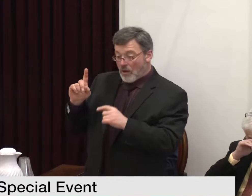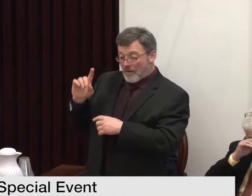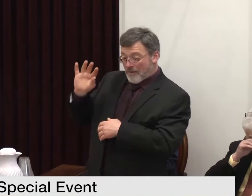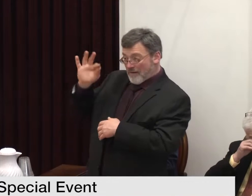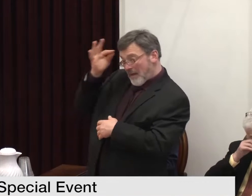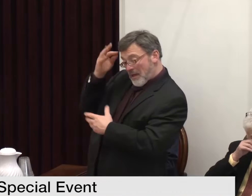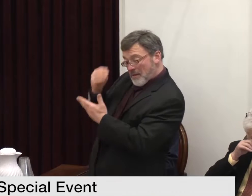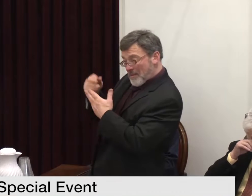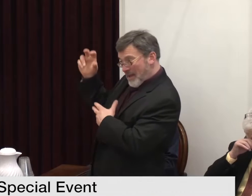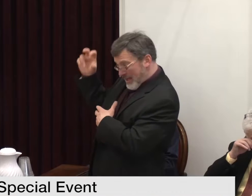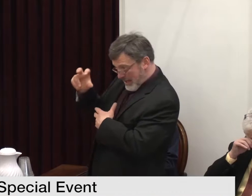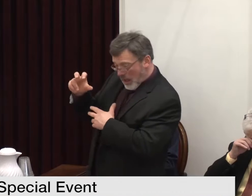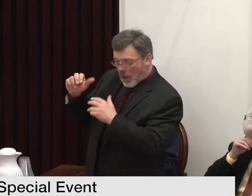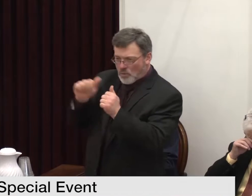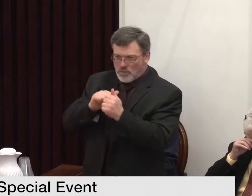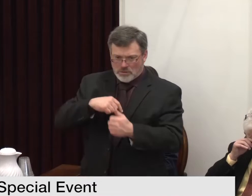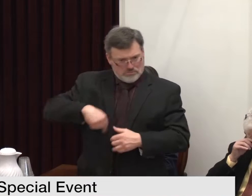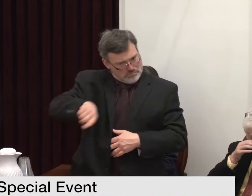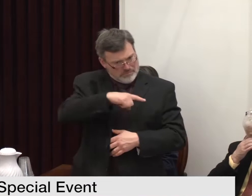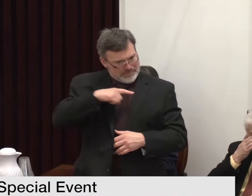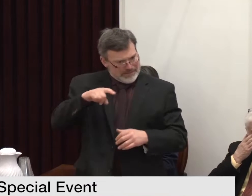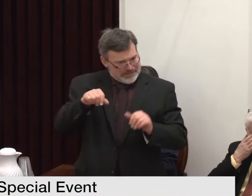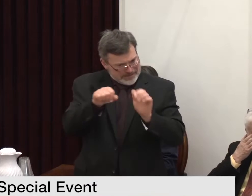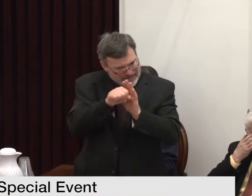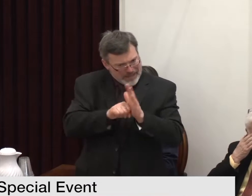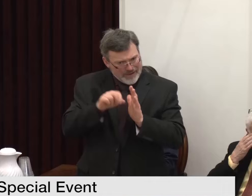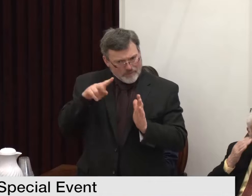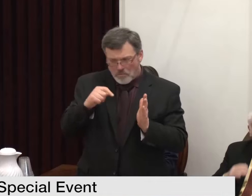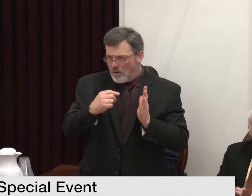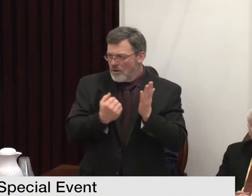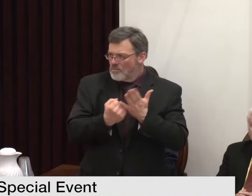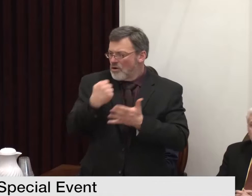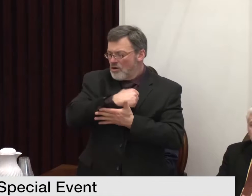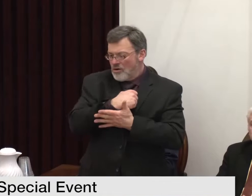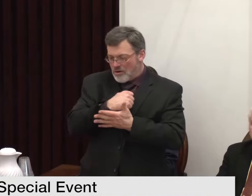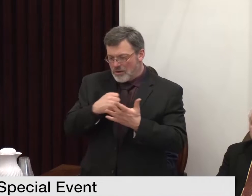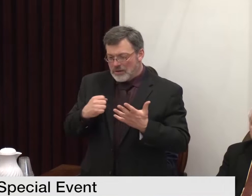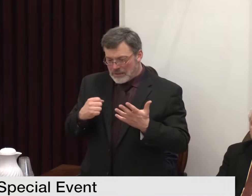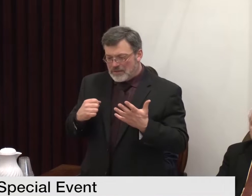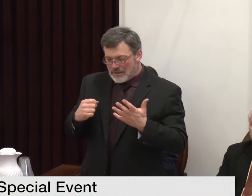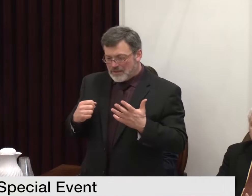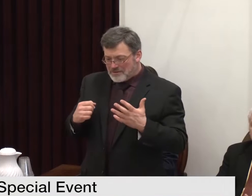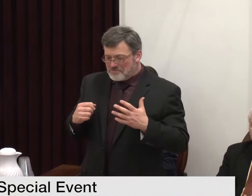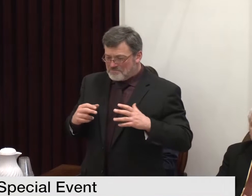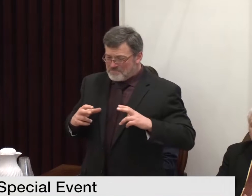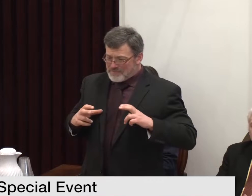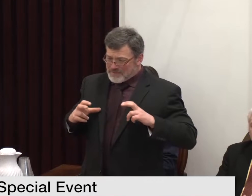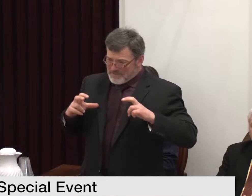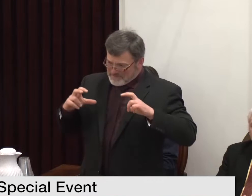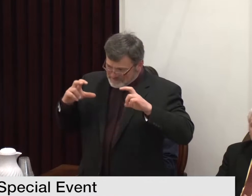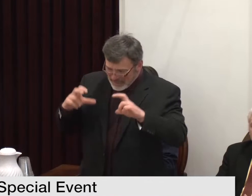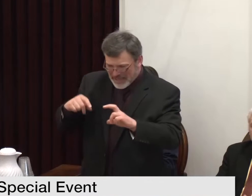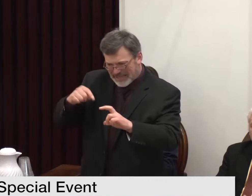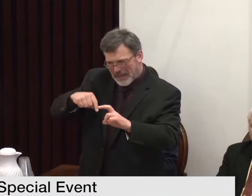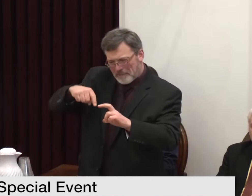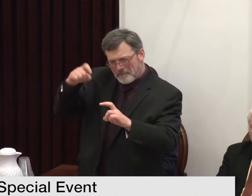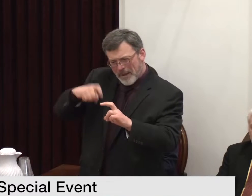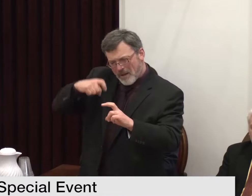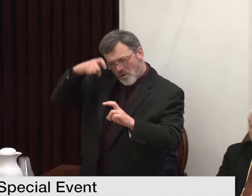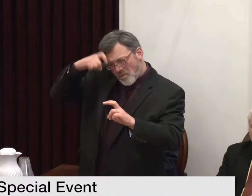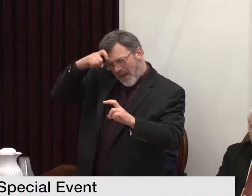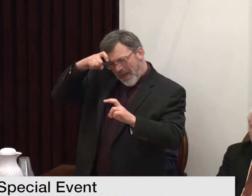fundamentals. And it makes smart new investments, which along with our policy proposals will build